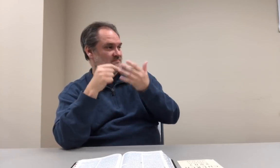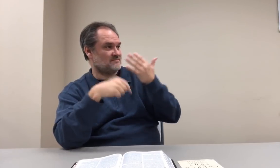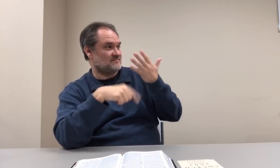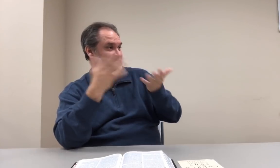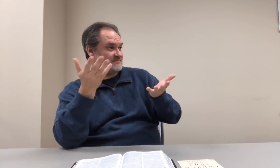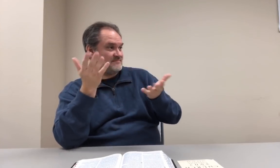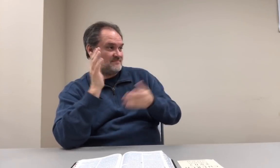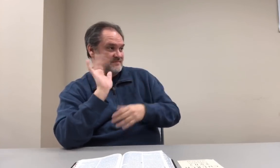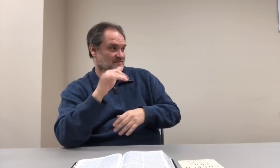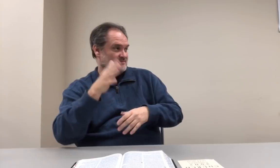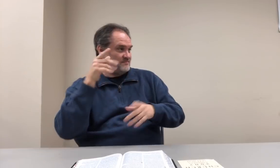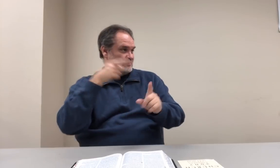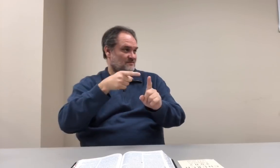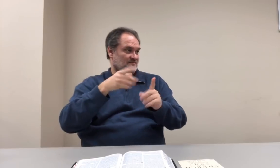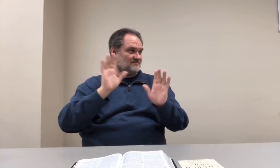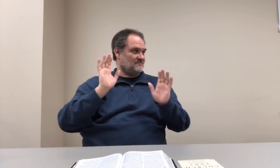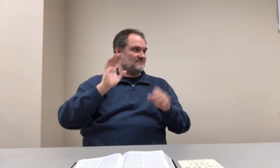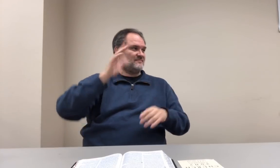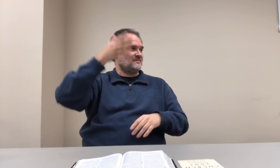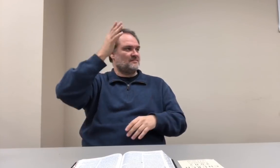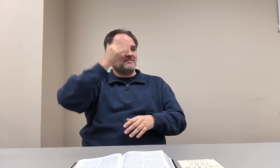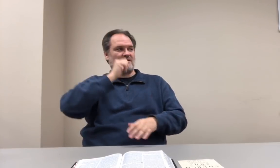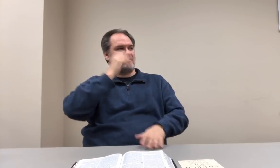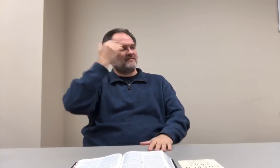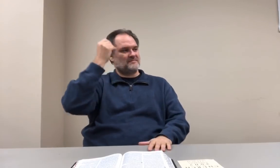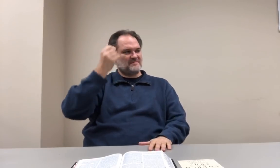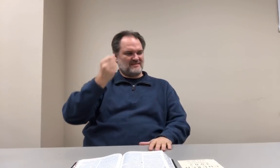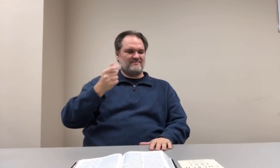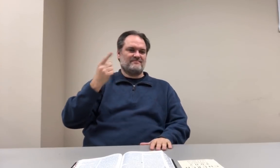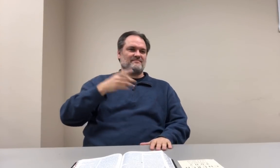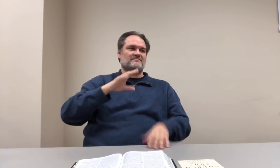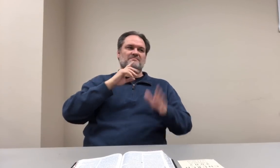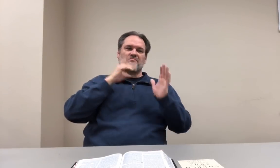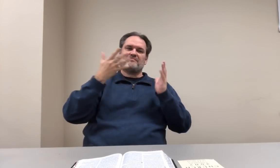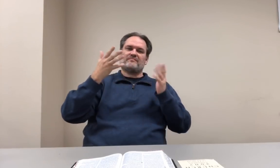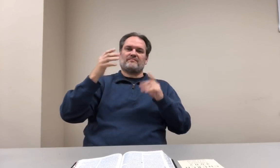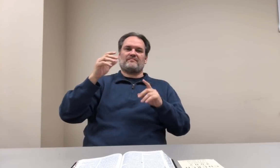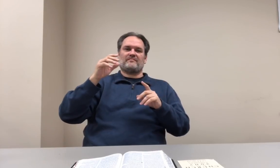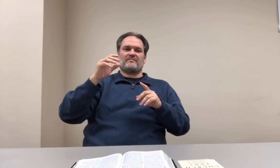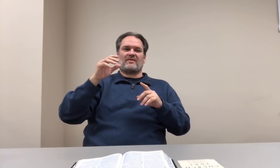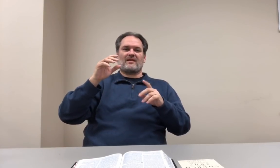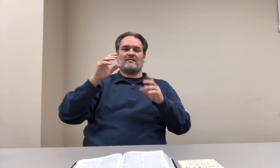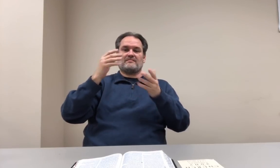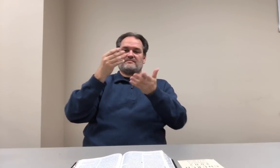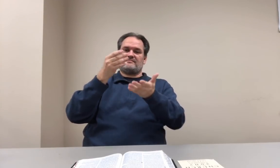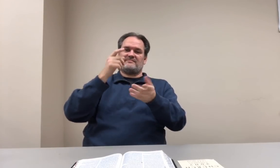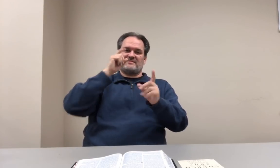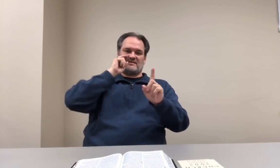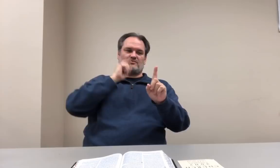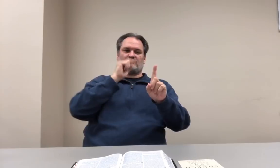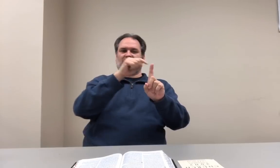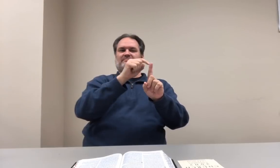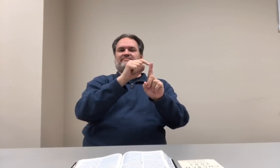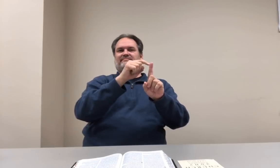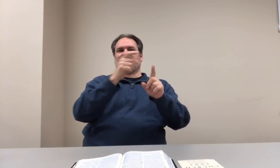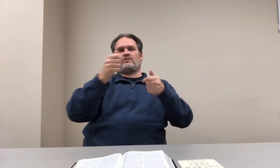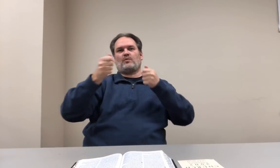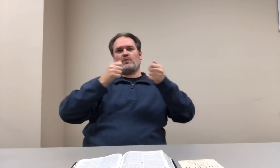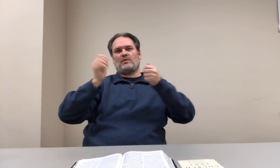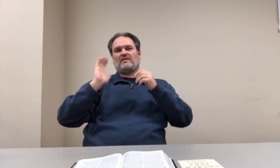come, but thinking of his essence and knowledge, he is the I am. So he's the I am God, outside of time, outside